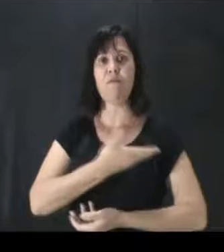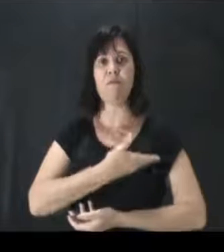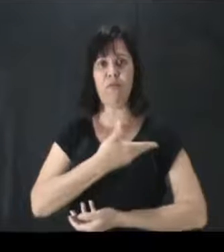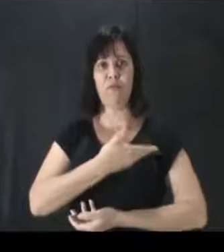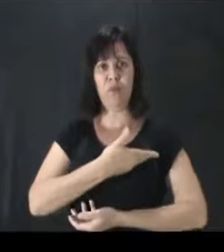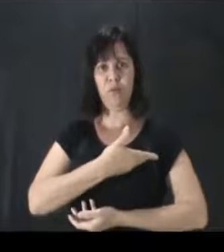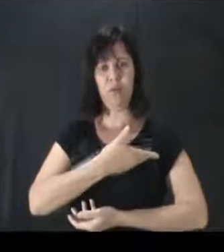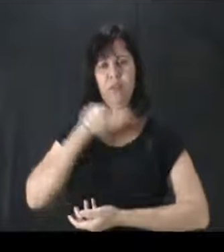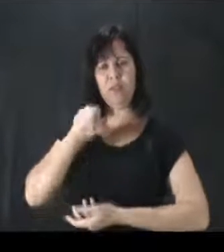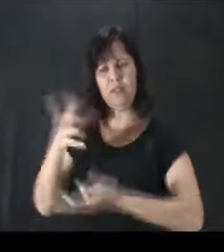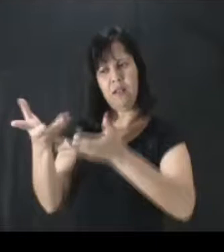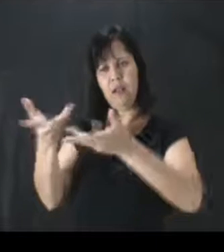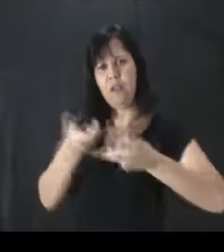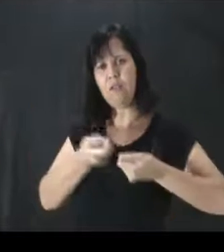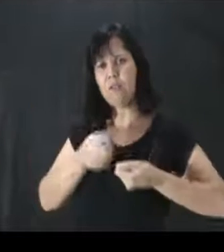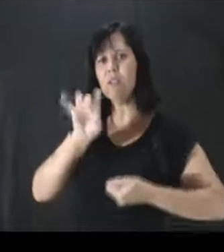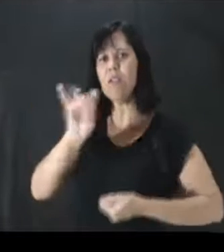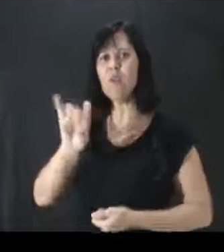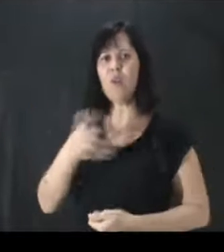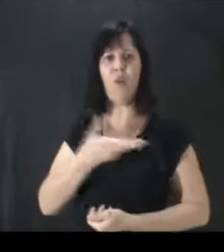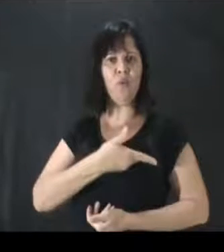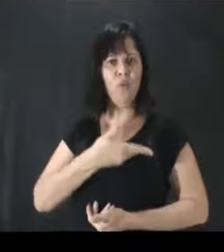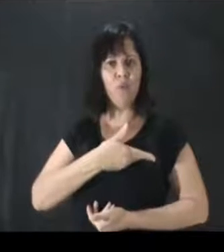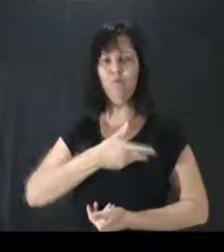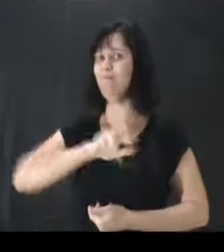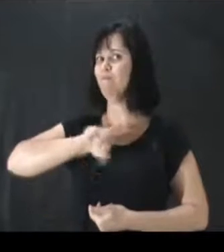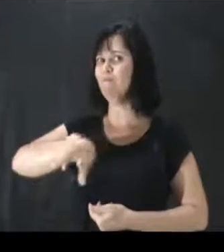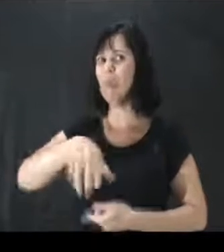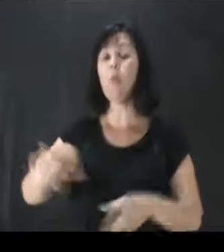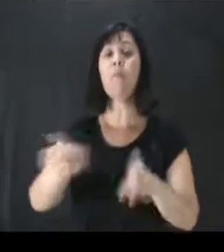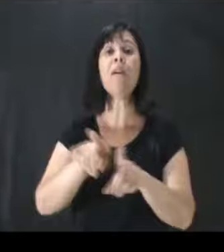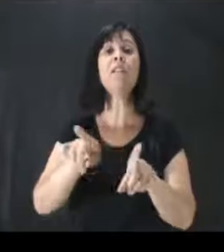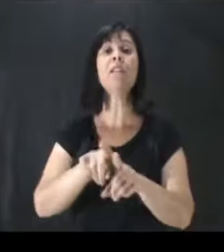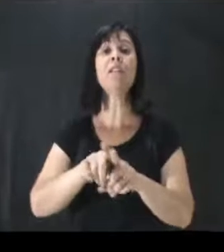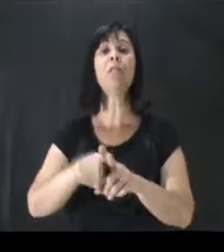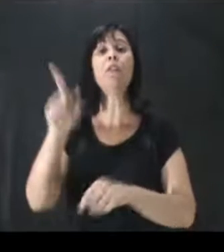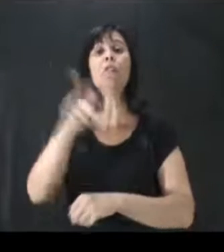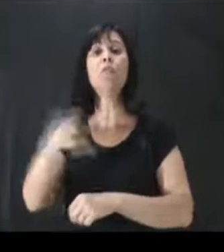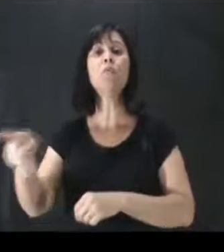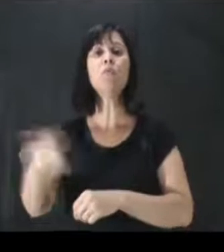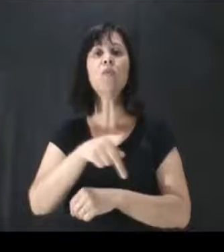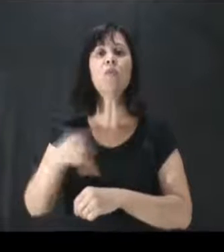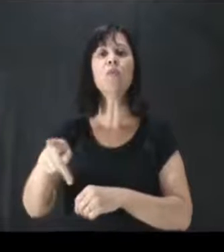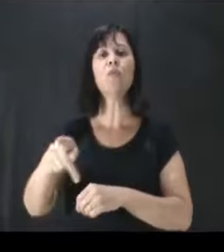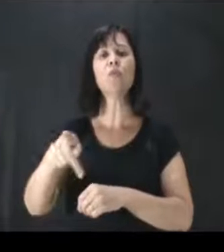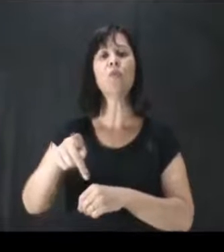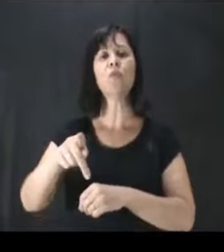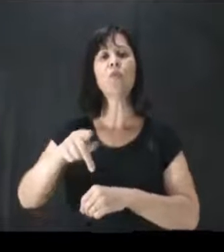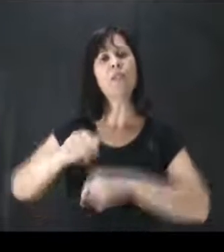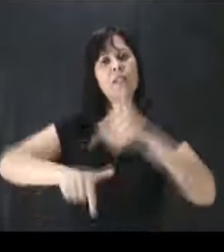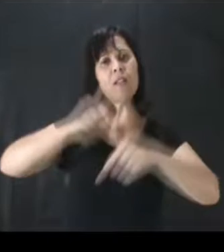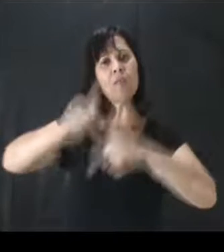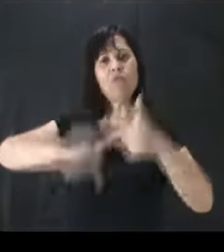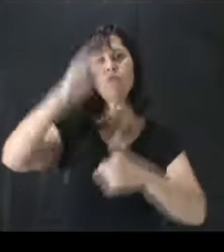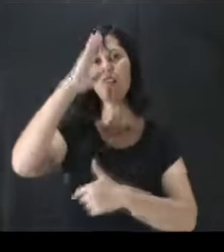his colleagues, and not only him, but also the teachers directly involved in this work by the other